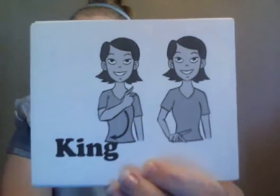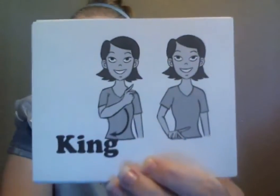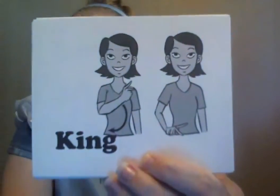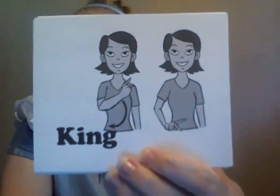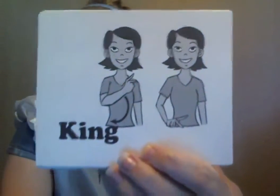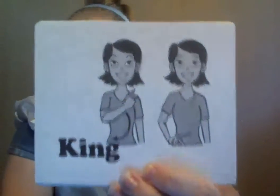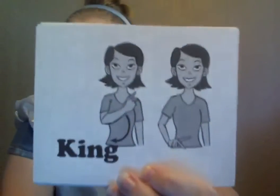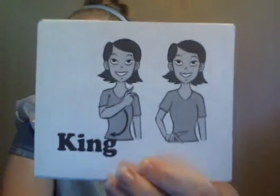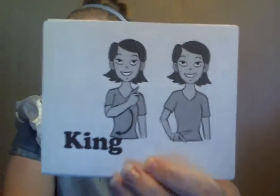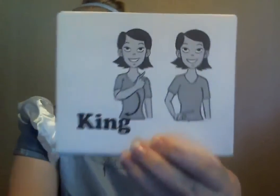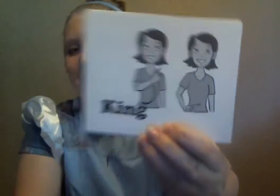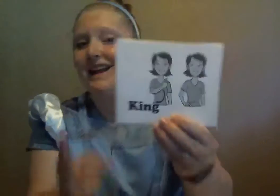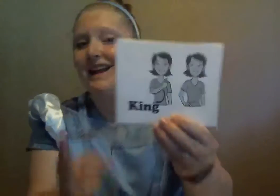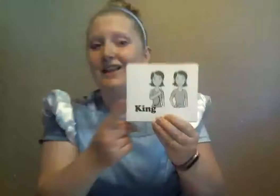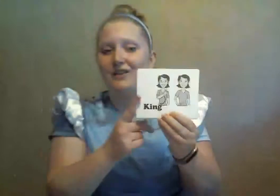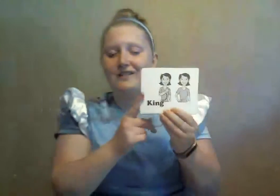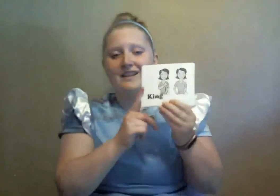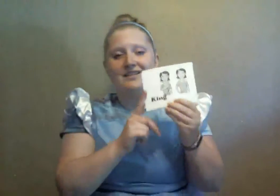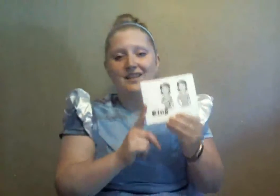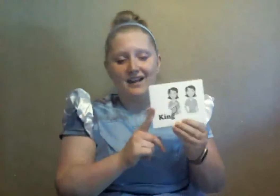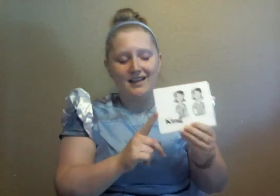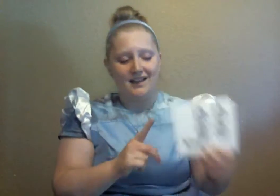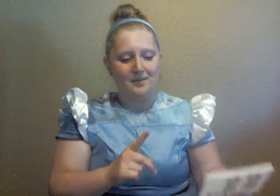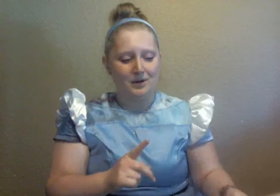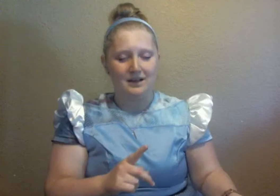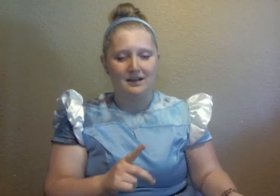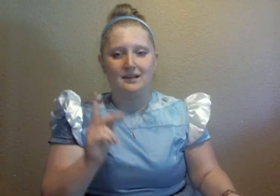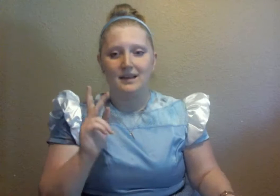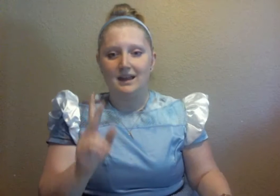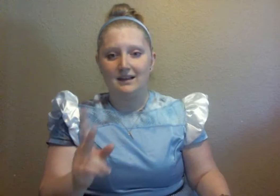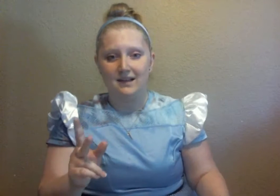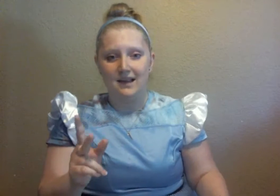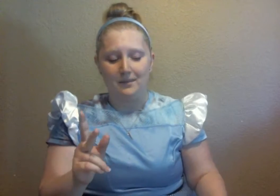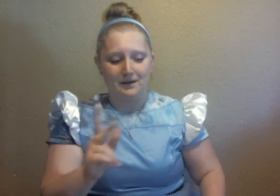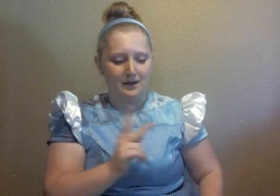sign for king, and it looks exactly like prince, except,